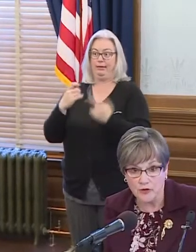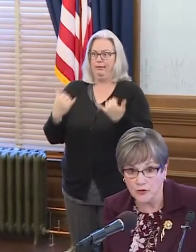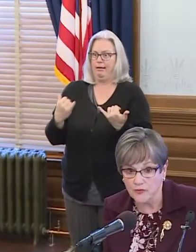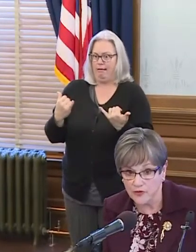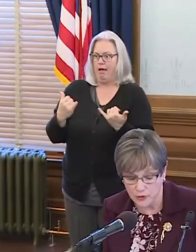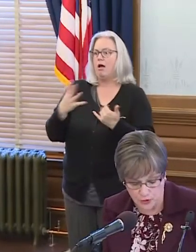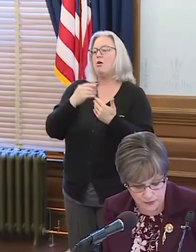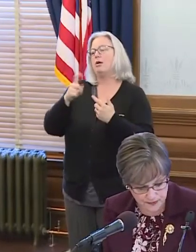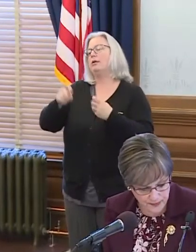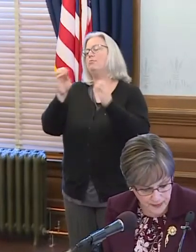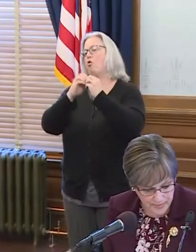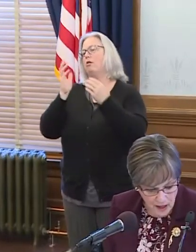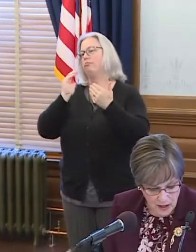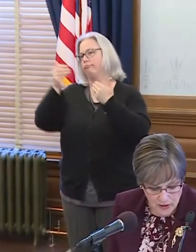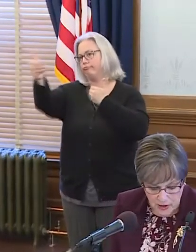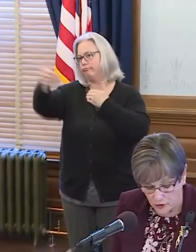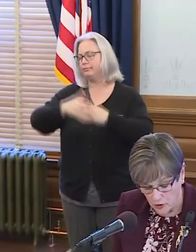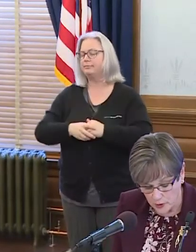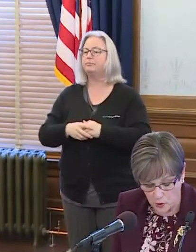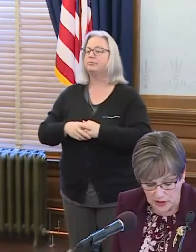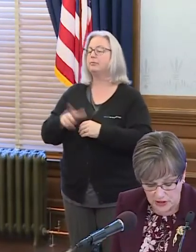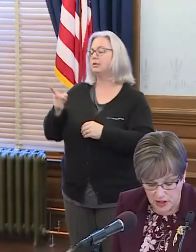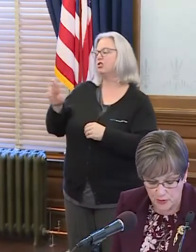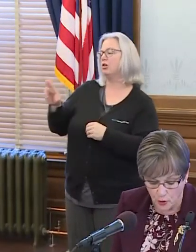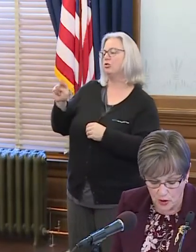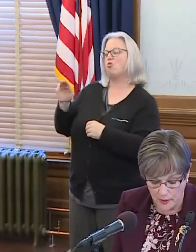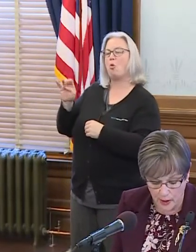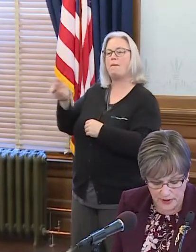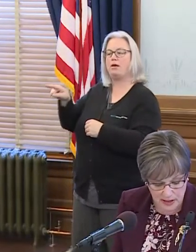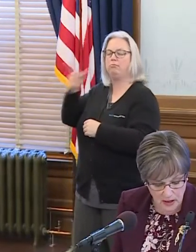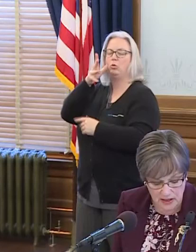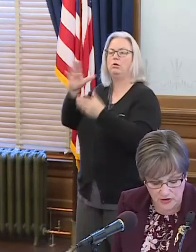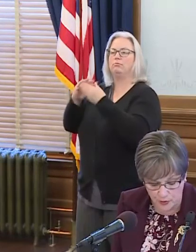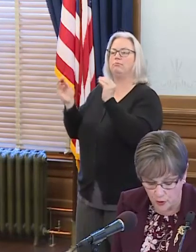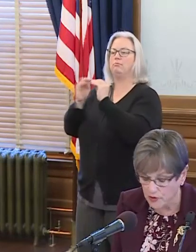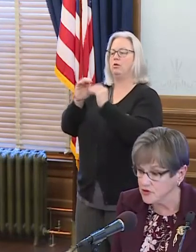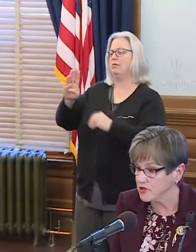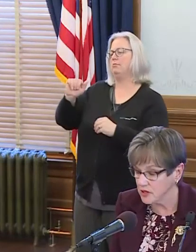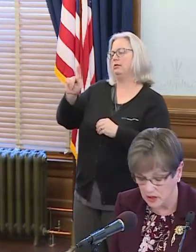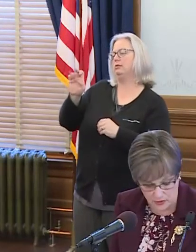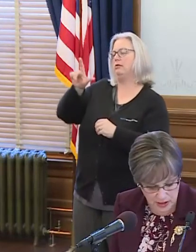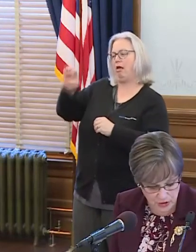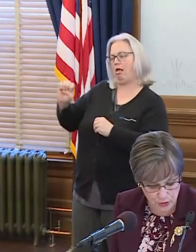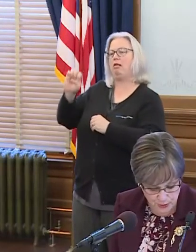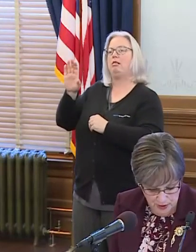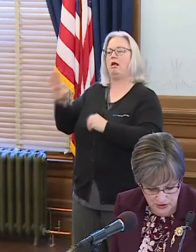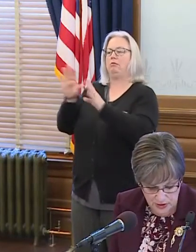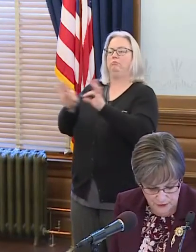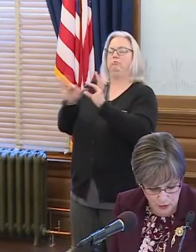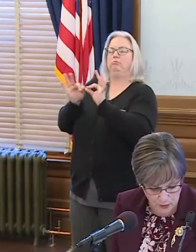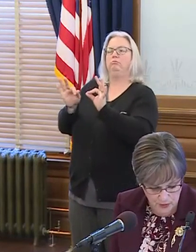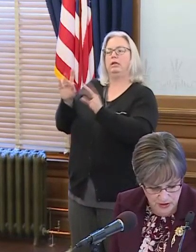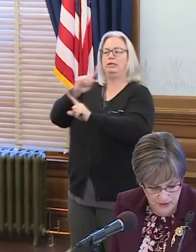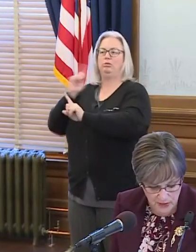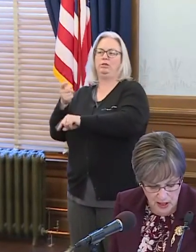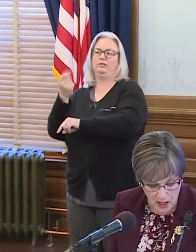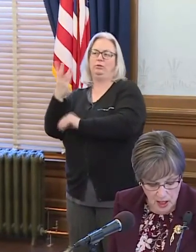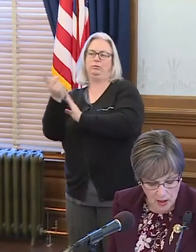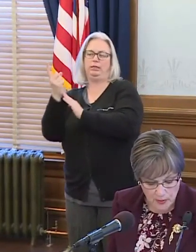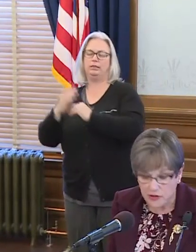and into the future. Dr. Norman will discuss more about Battelle and its importance in his response in a few